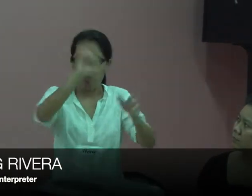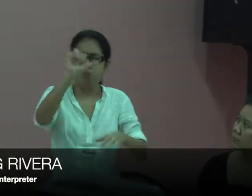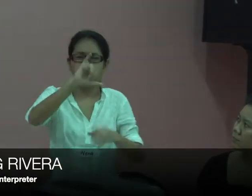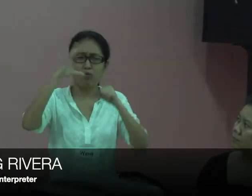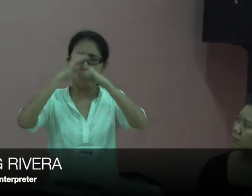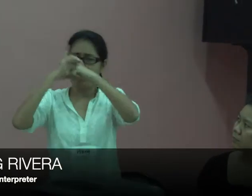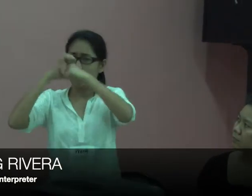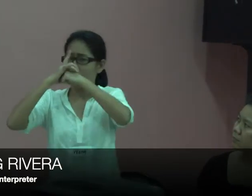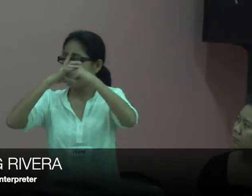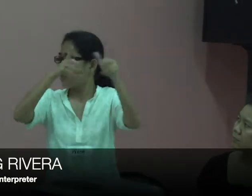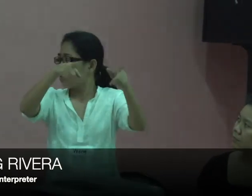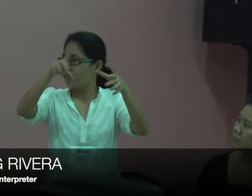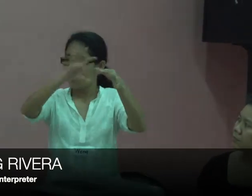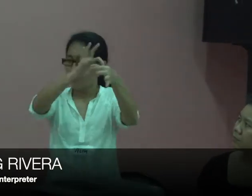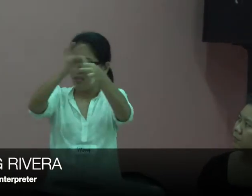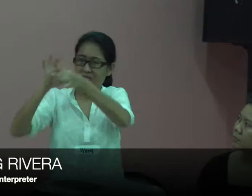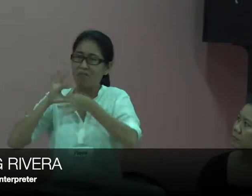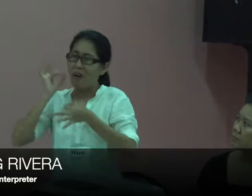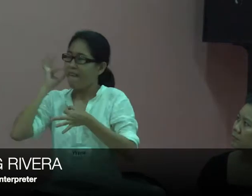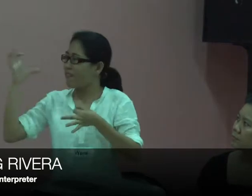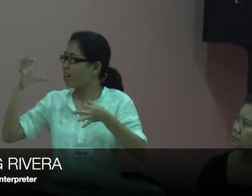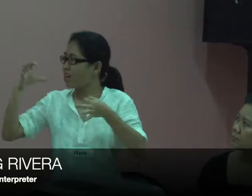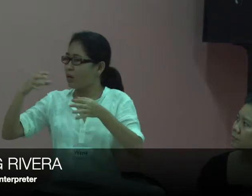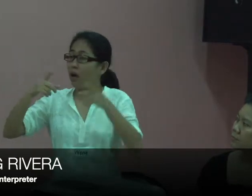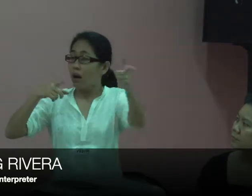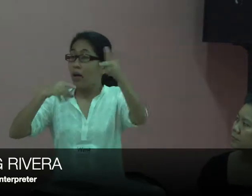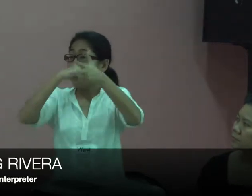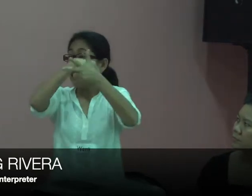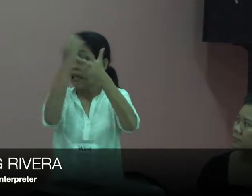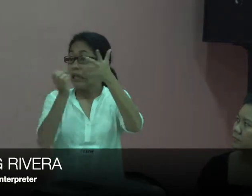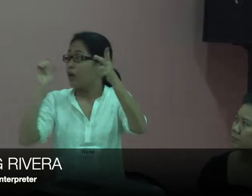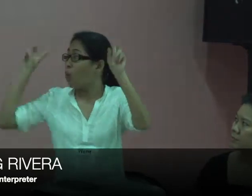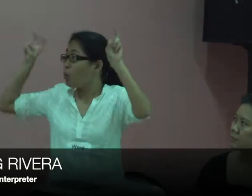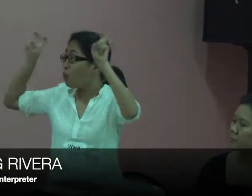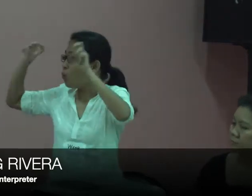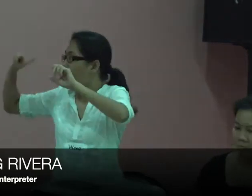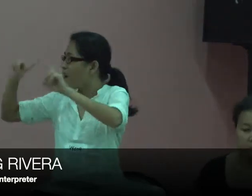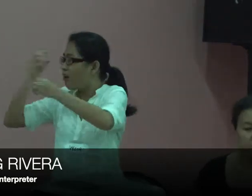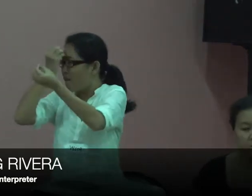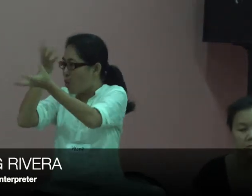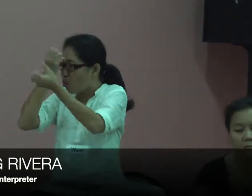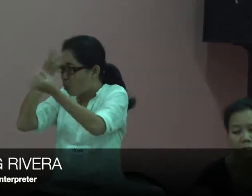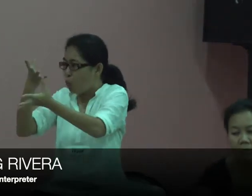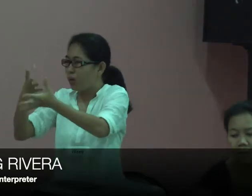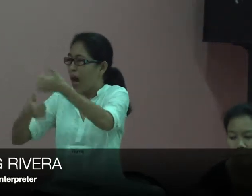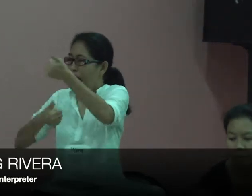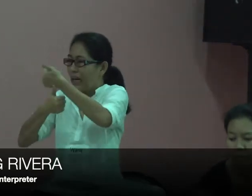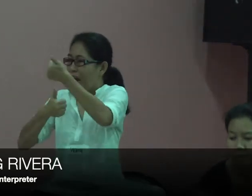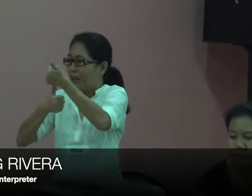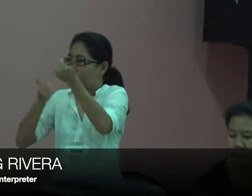tapos yung binibigay sa PDRC ng cases at saka sa PFD at saka sa